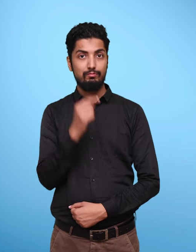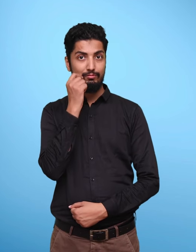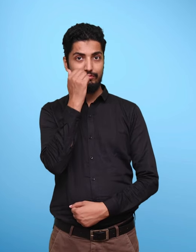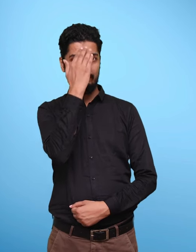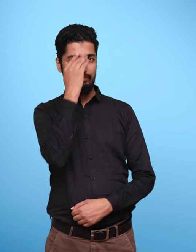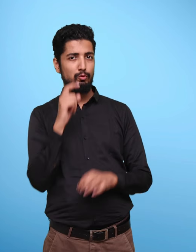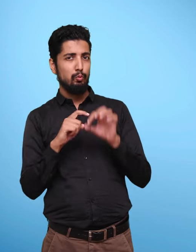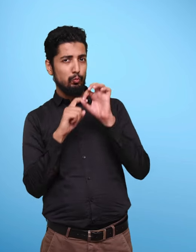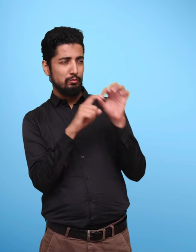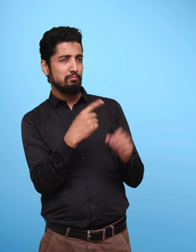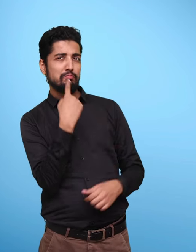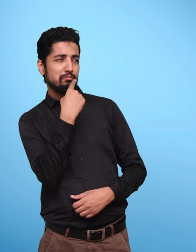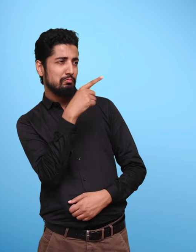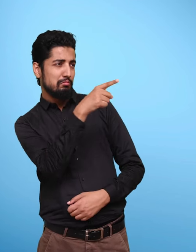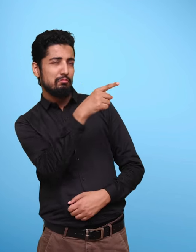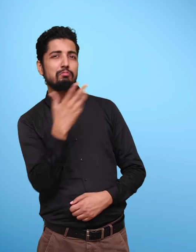Nitin. What is this?